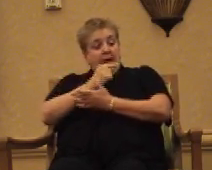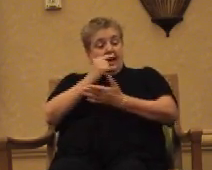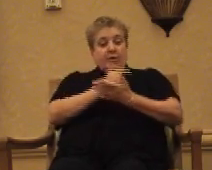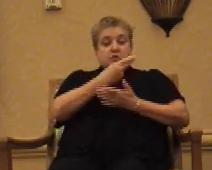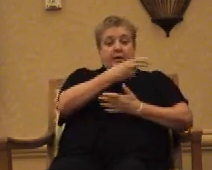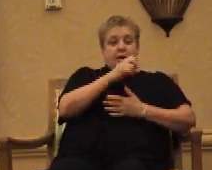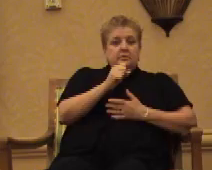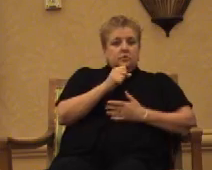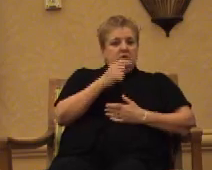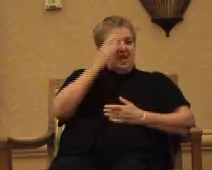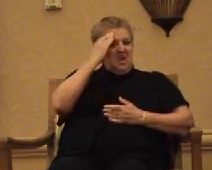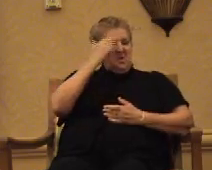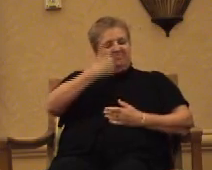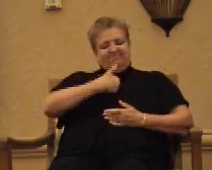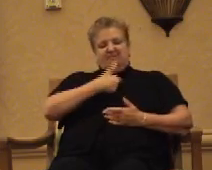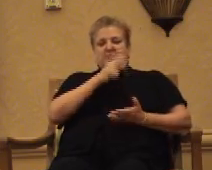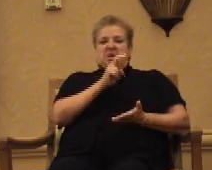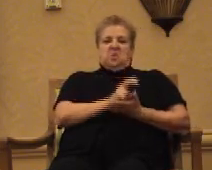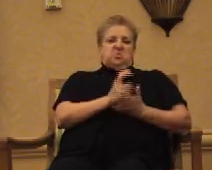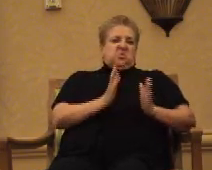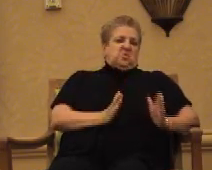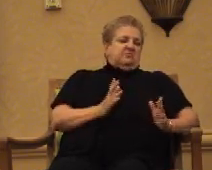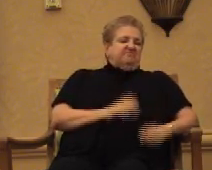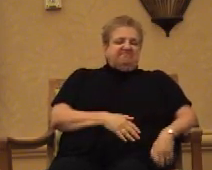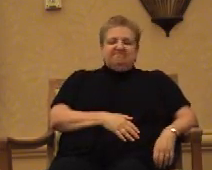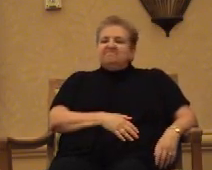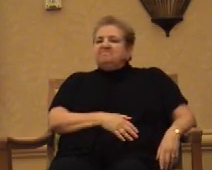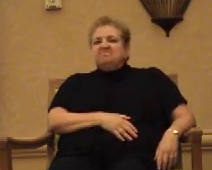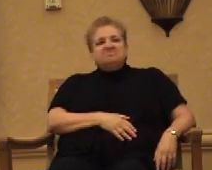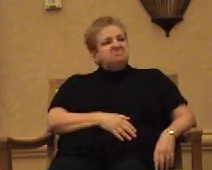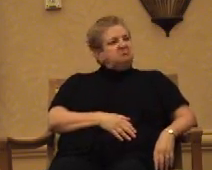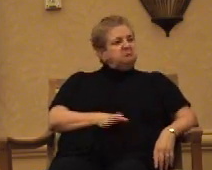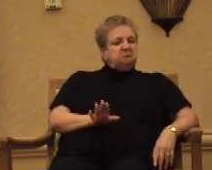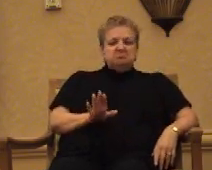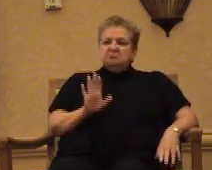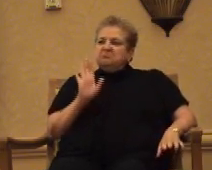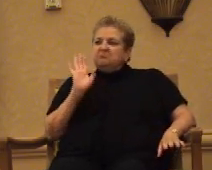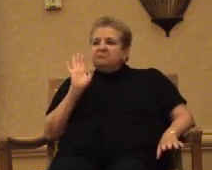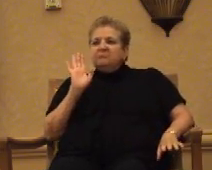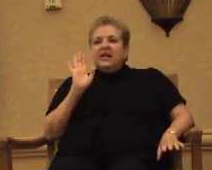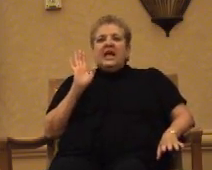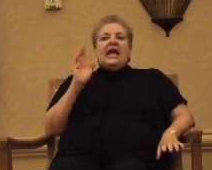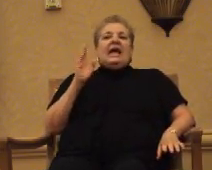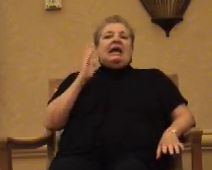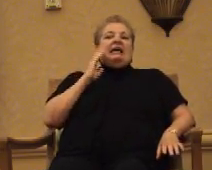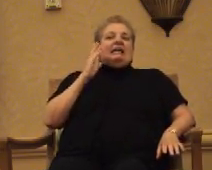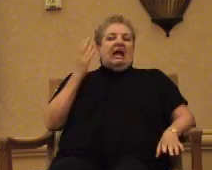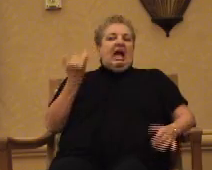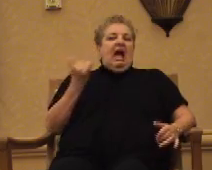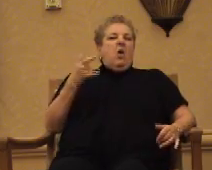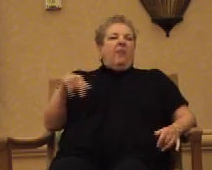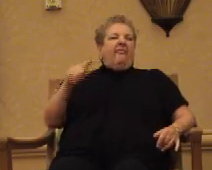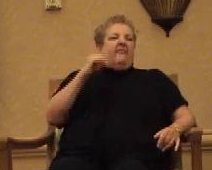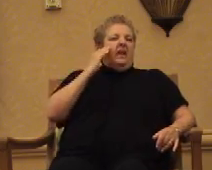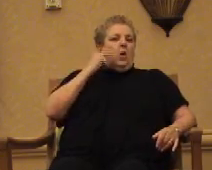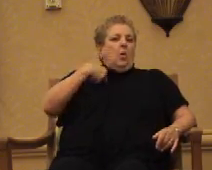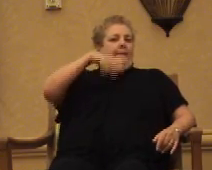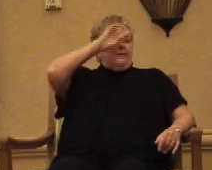of the losers. I remember sitting there going, I'm being exposed, now they know I'm dumb. Because I had this kind